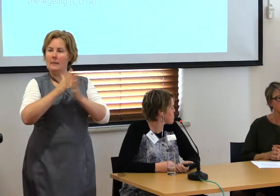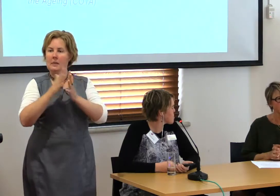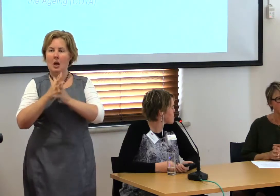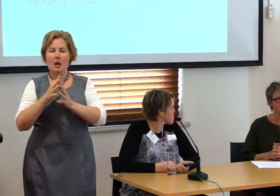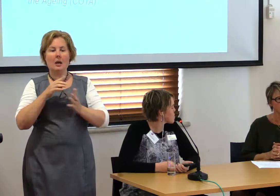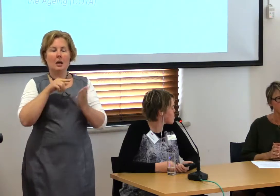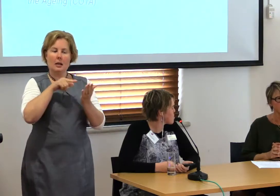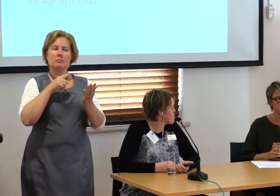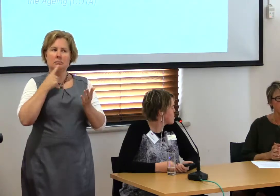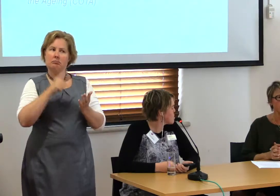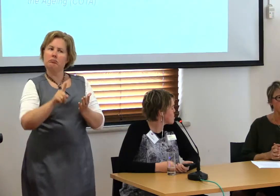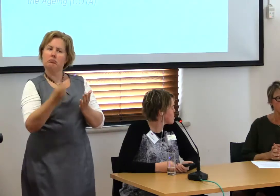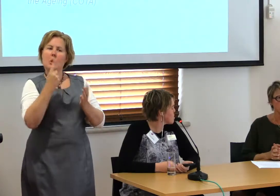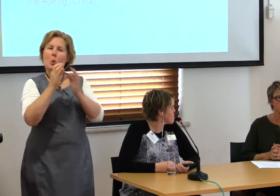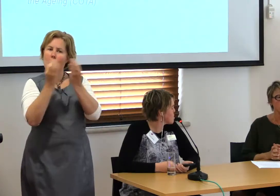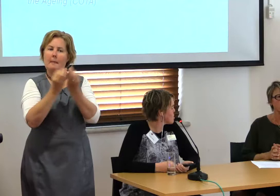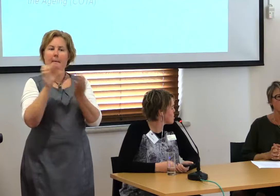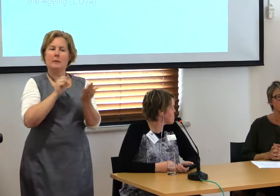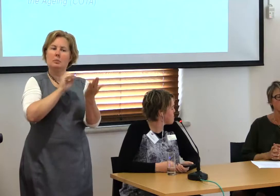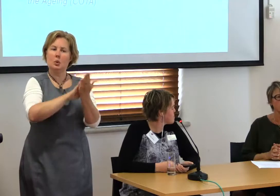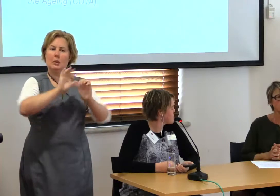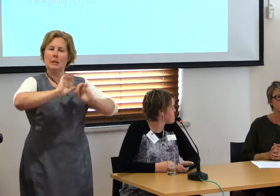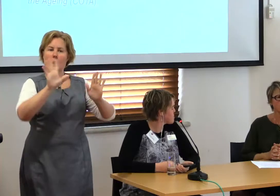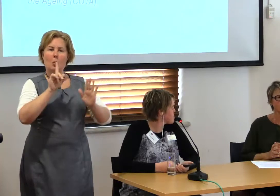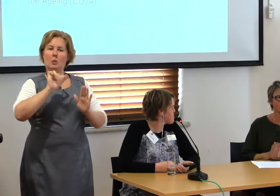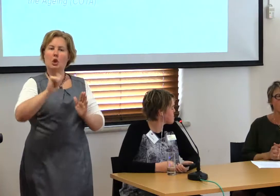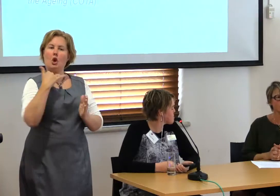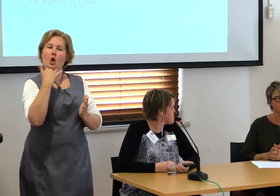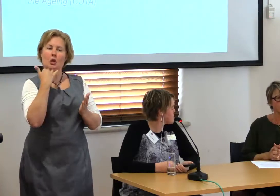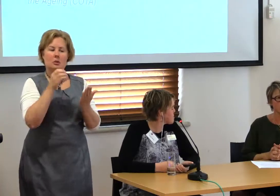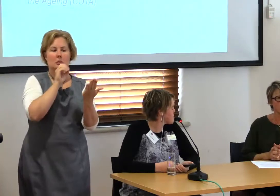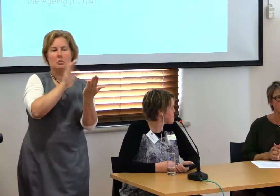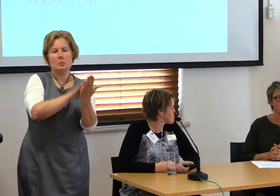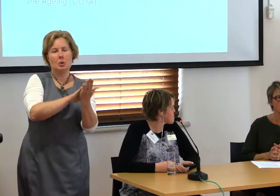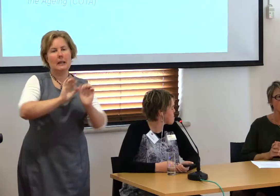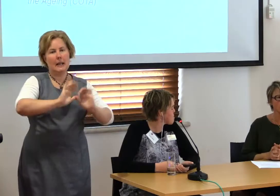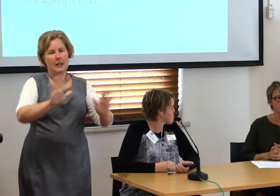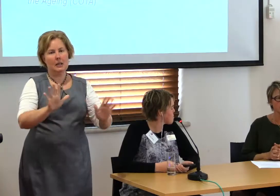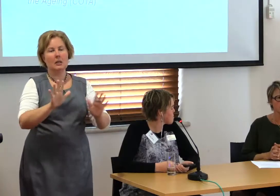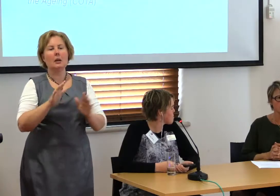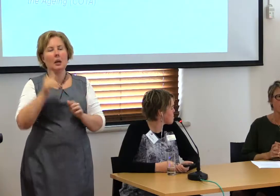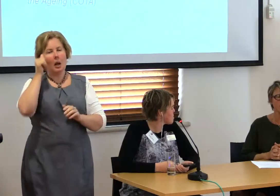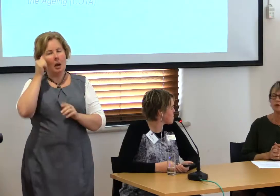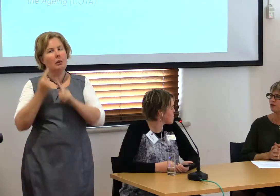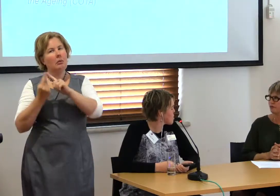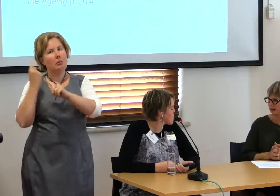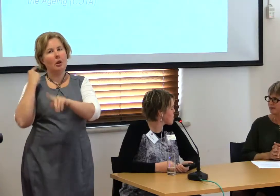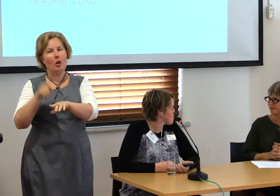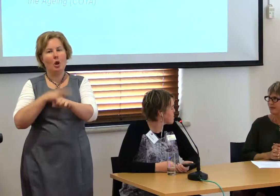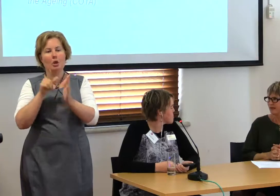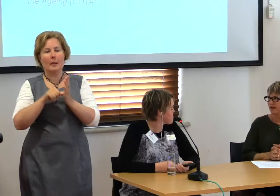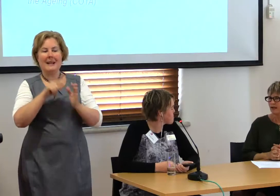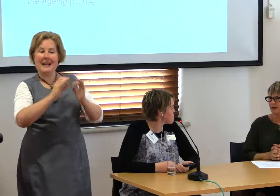come into play as of yet and whether people are actually doing that, but I guess we've known for a long time that a lot of agencies are making a lot of